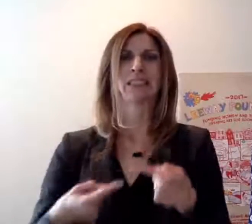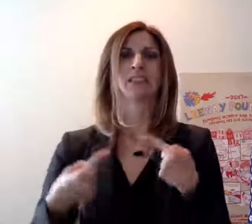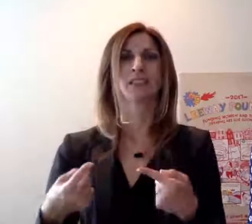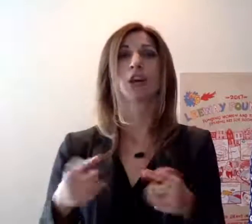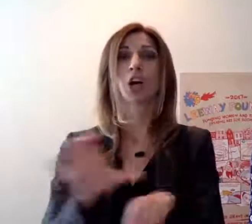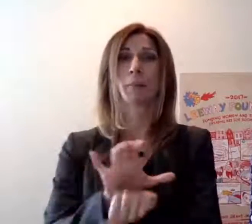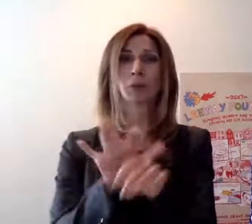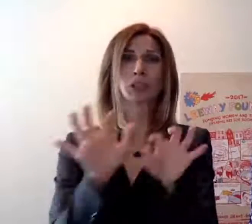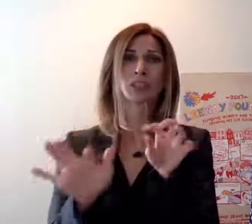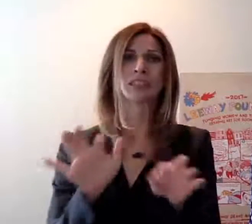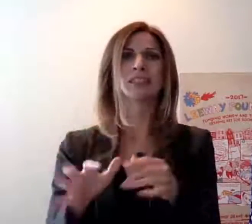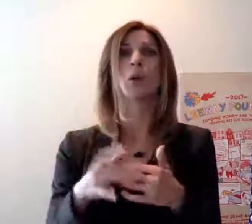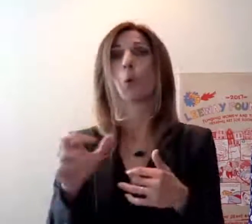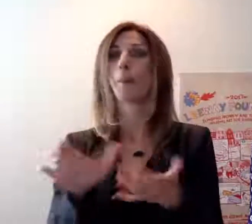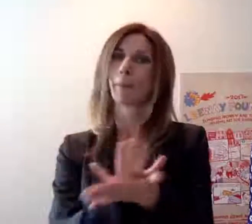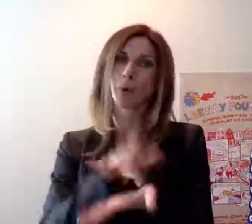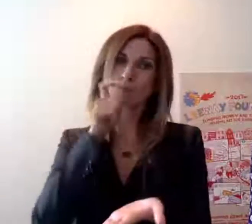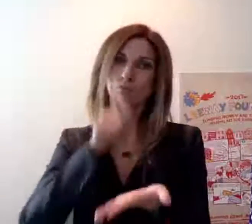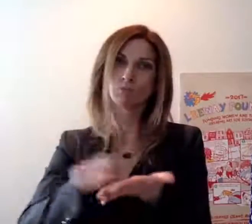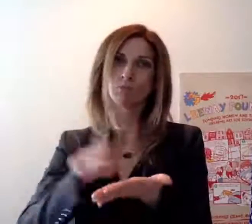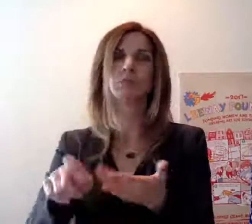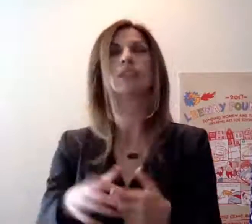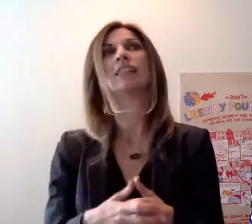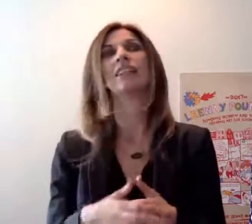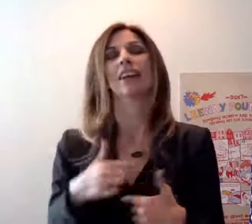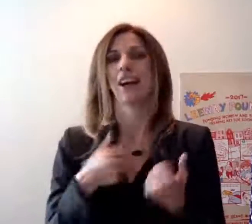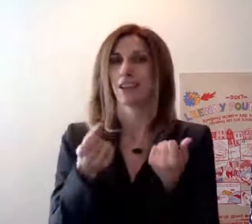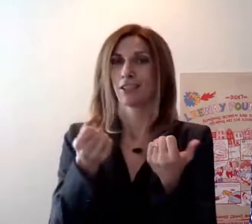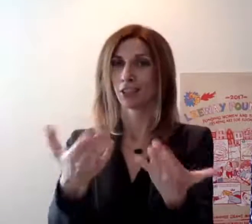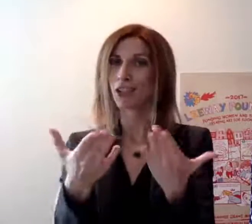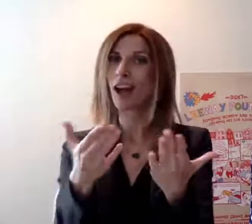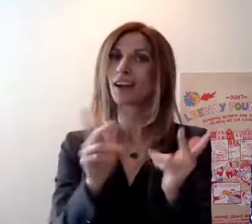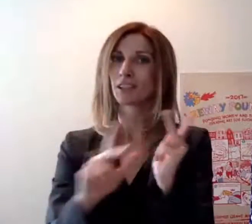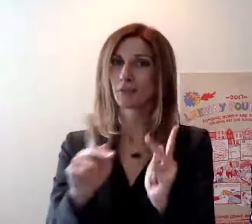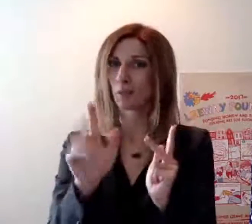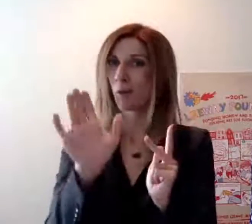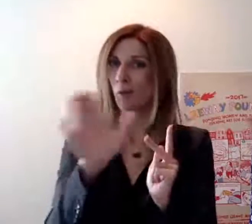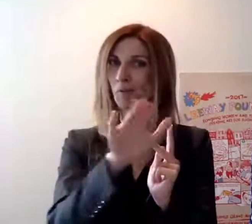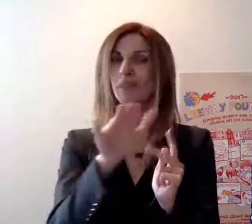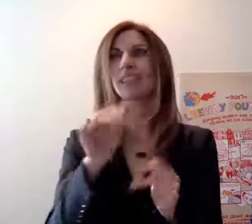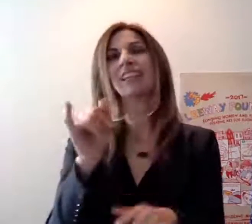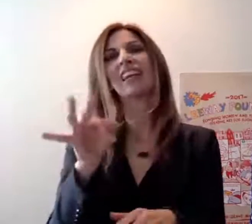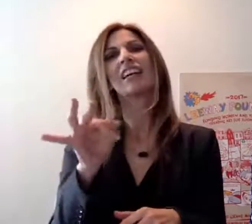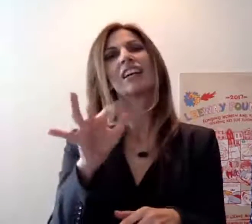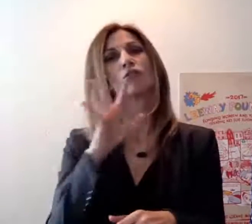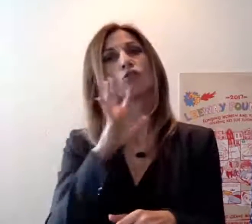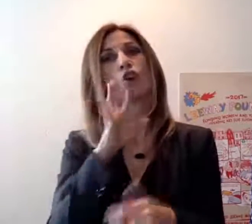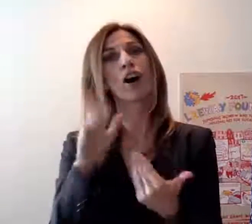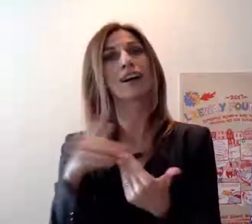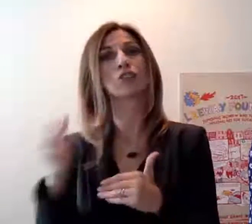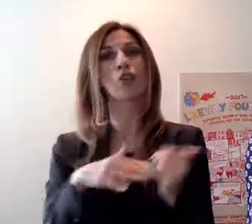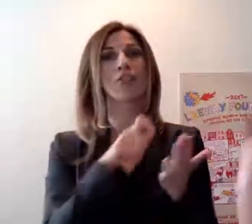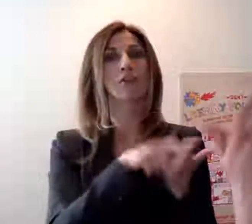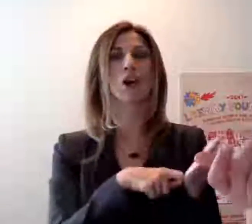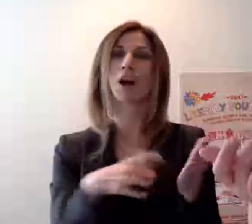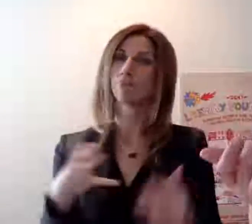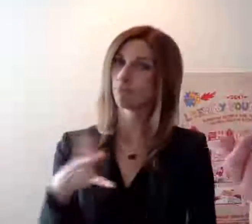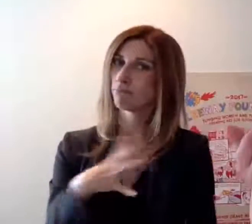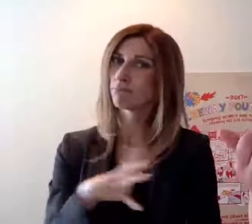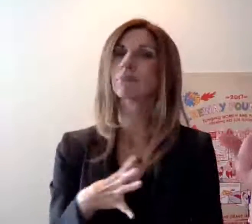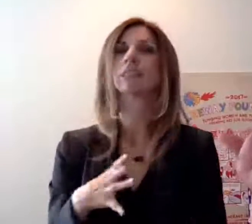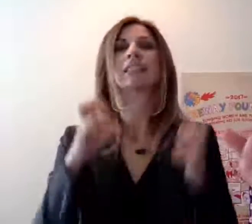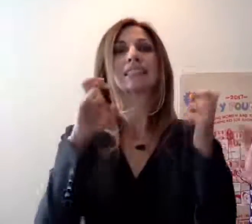paper, one thing I suggest to people a lot is if talking is easier than writing, to either sit down